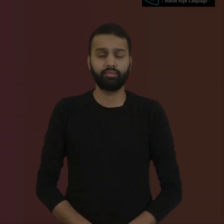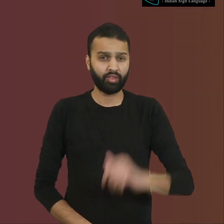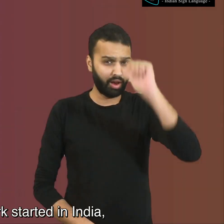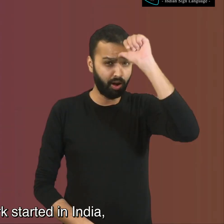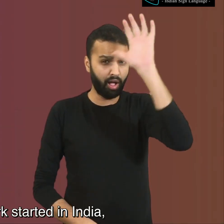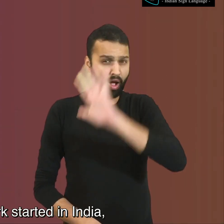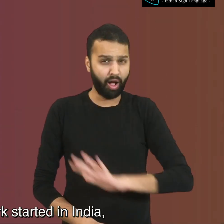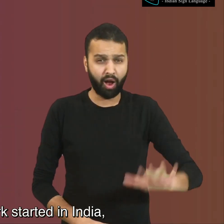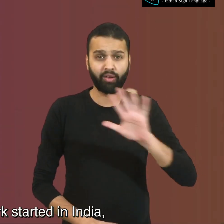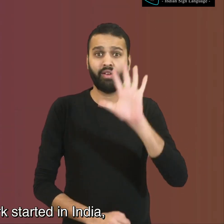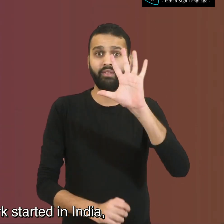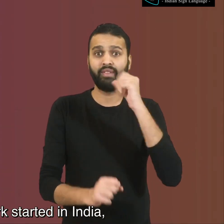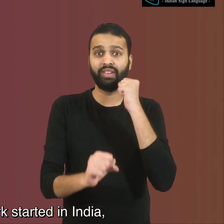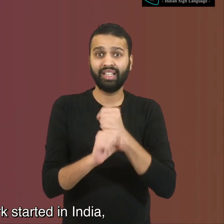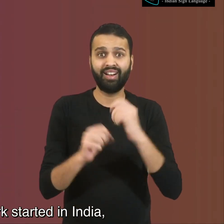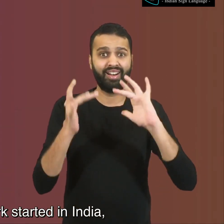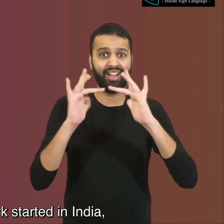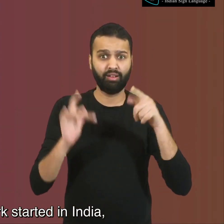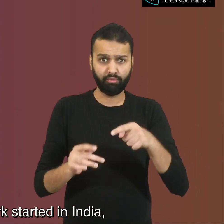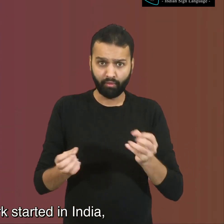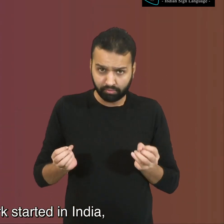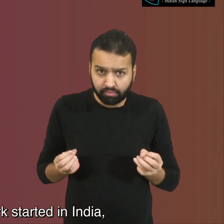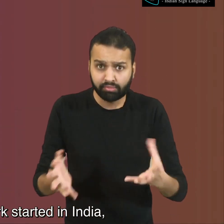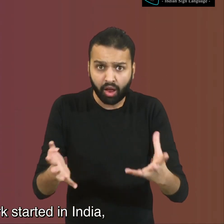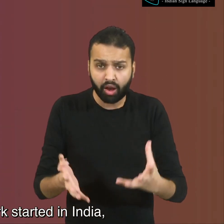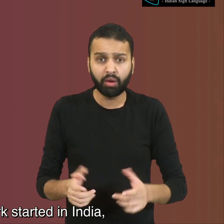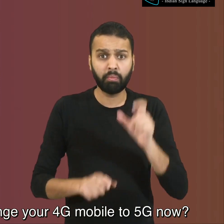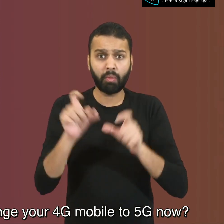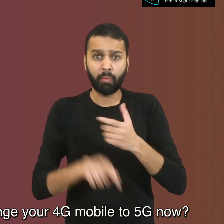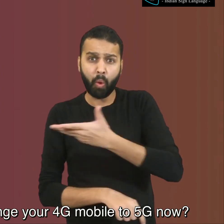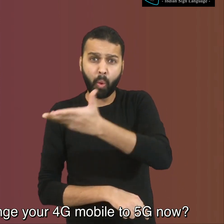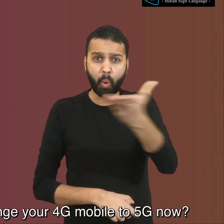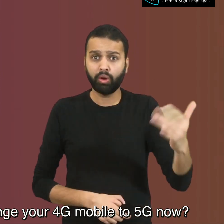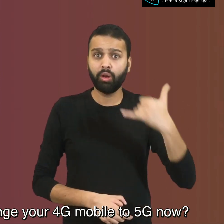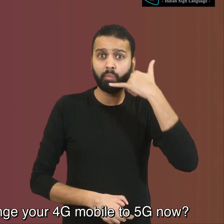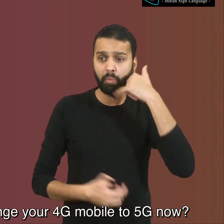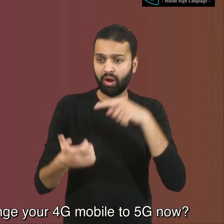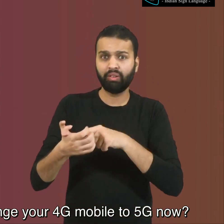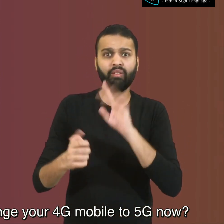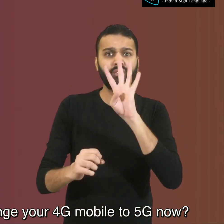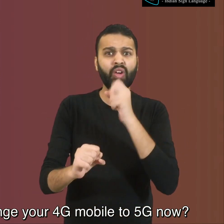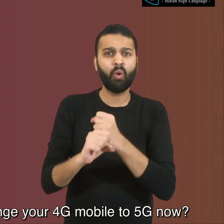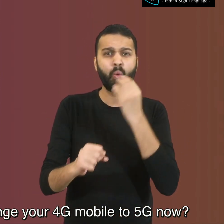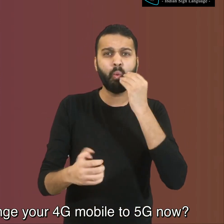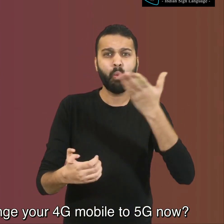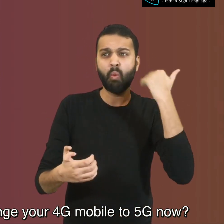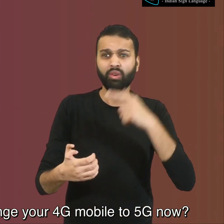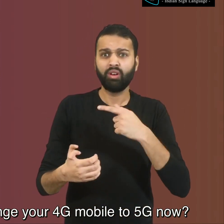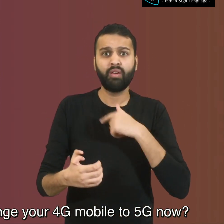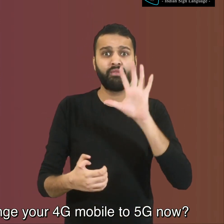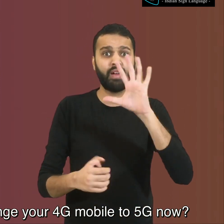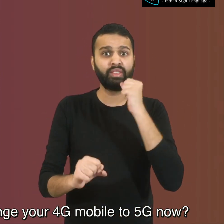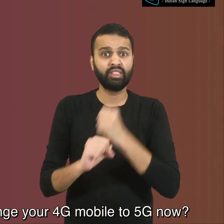Has 5G network started in India, and are you planning to change your 4G mobile to 5G now?